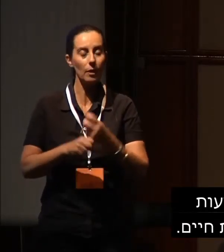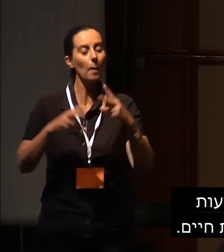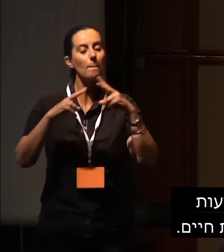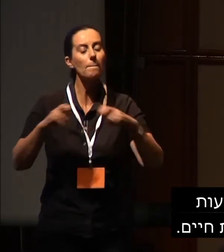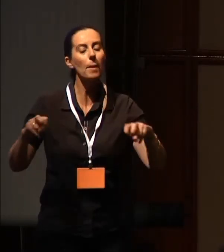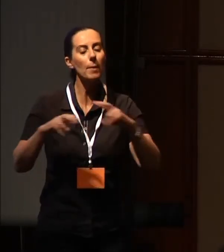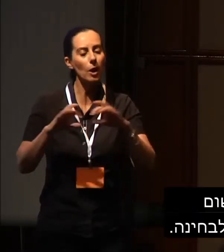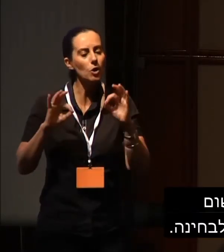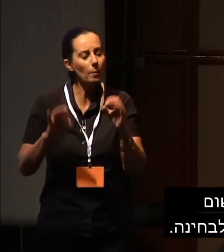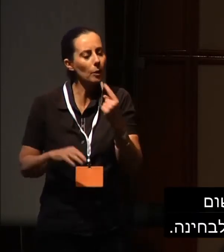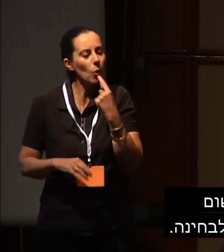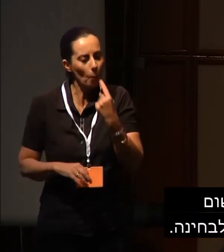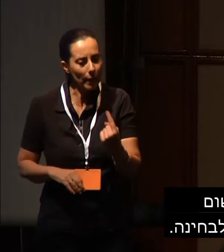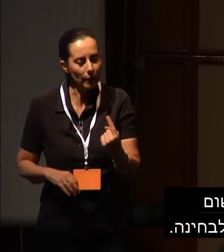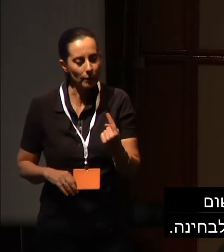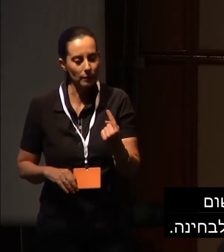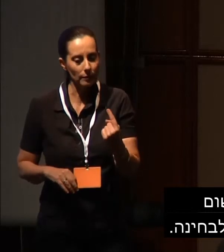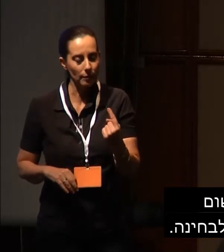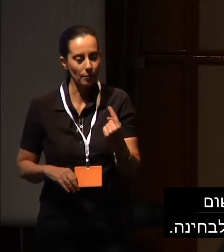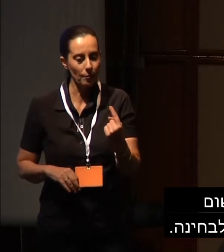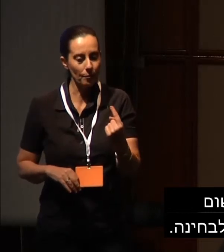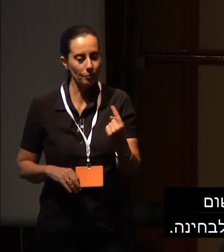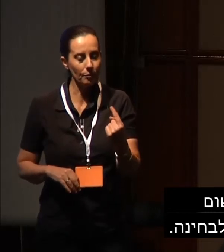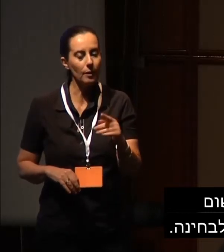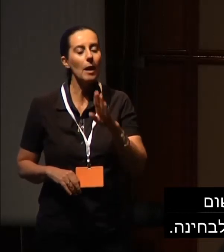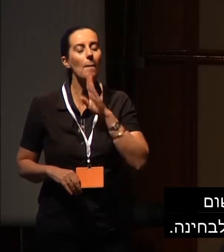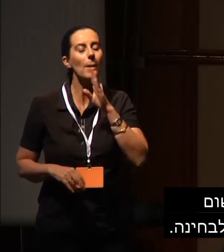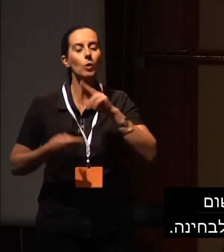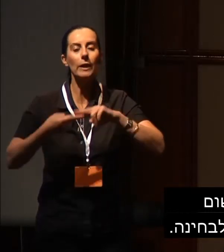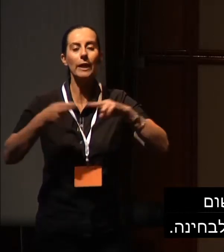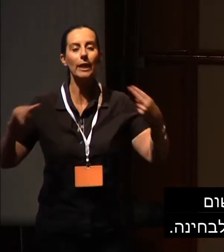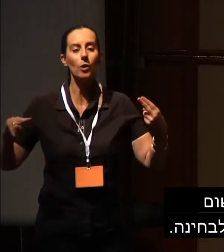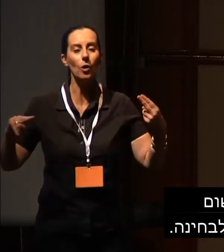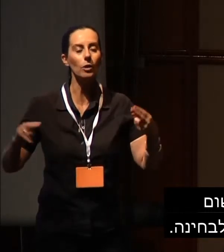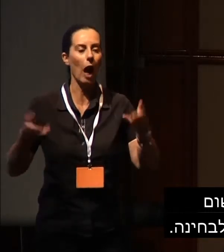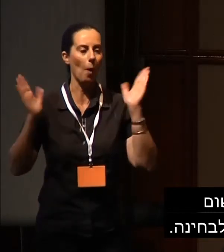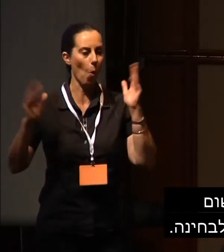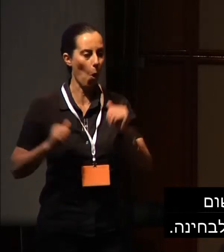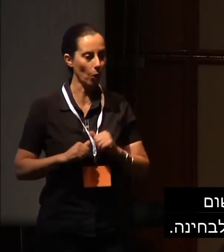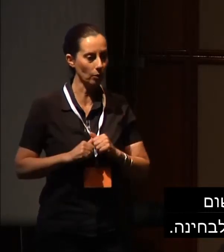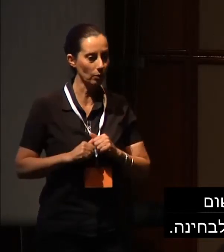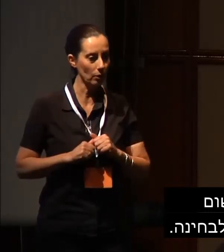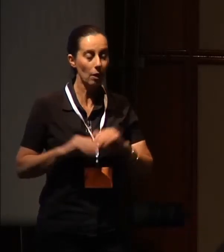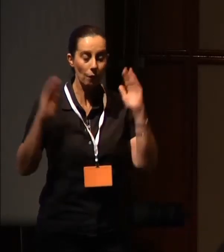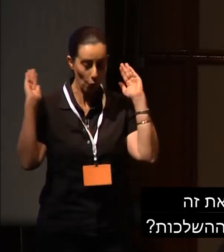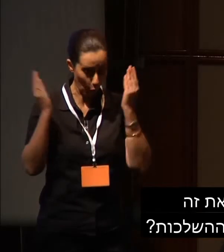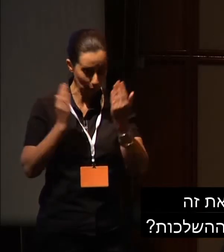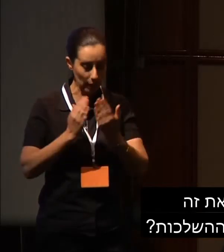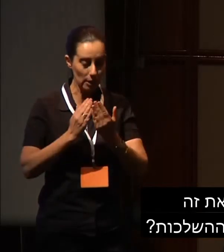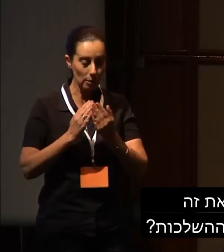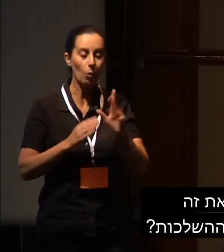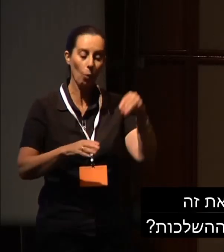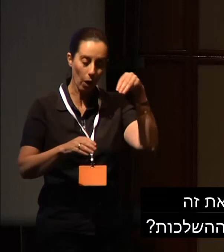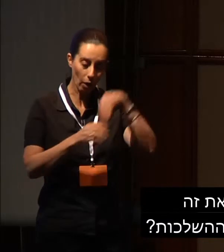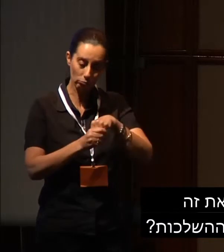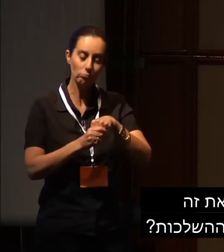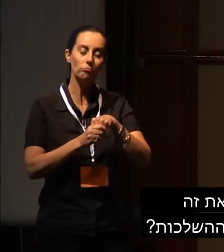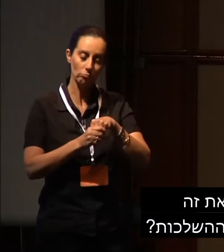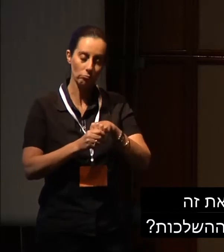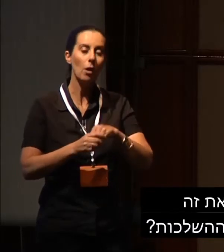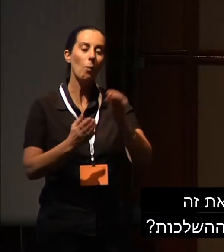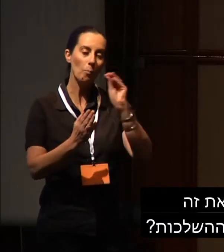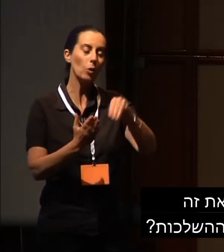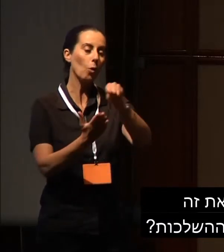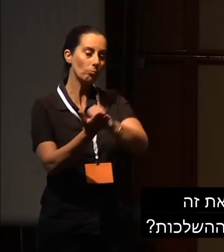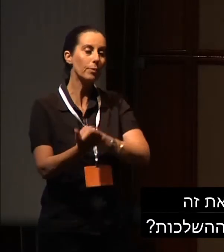life-threatening disorders. But still, autism is listed as a genetic condition awaiting consideration. So still, why are we putting